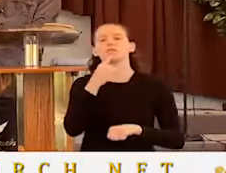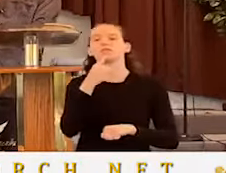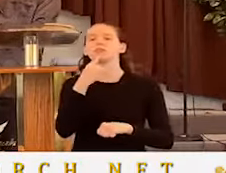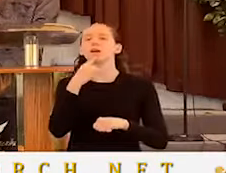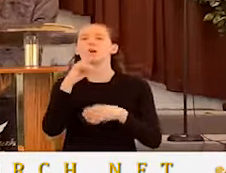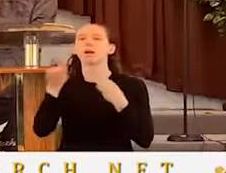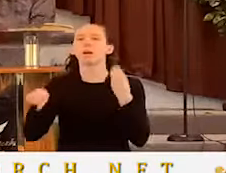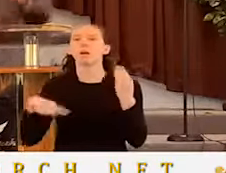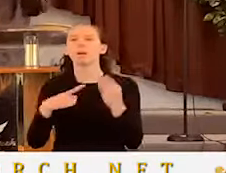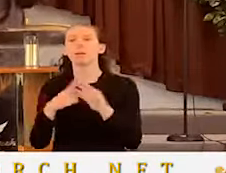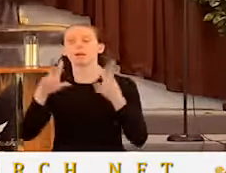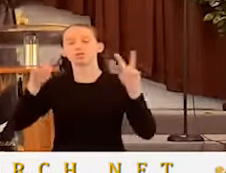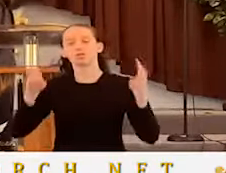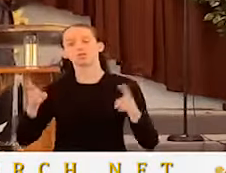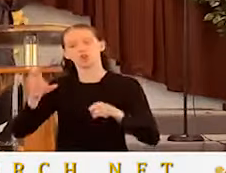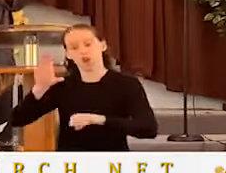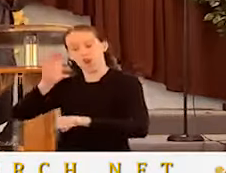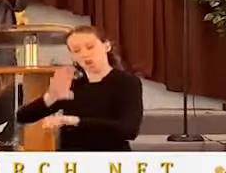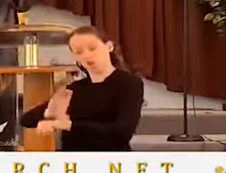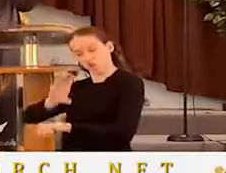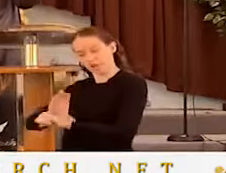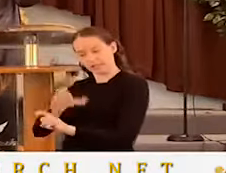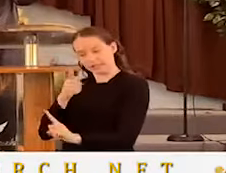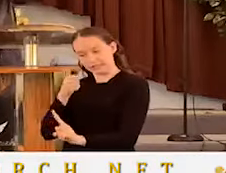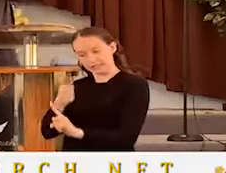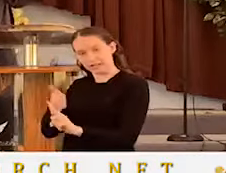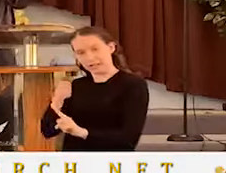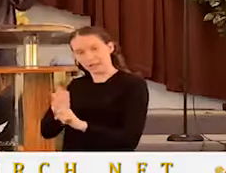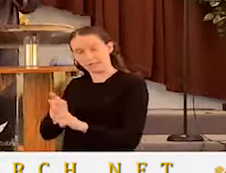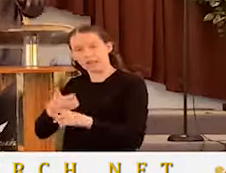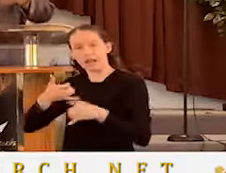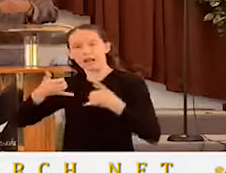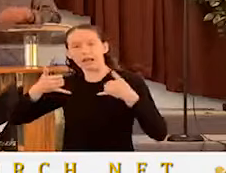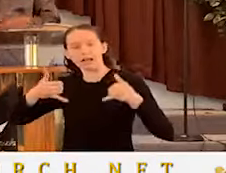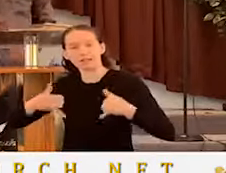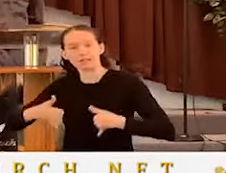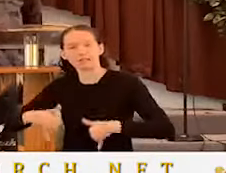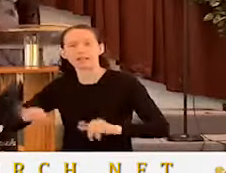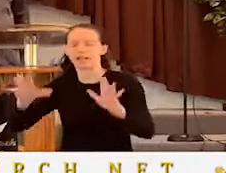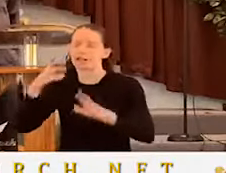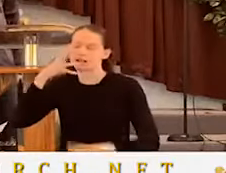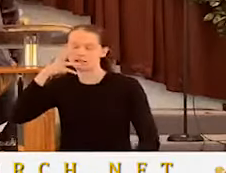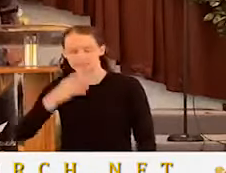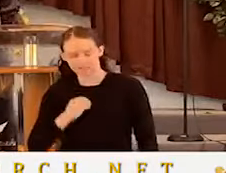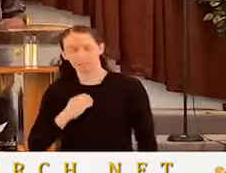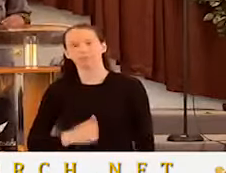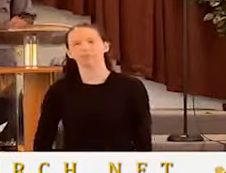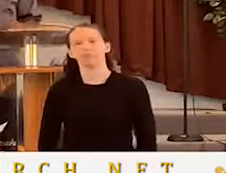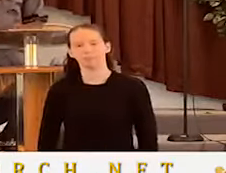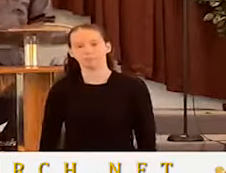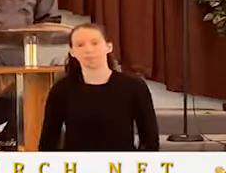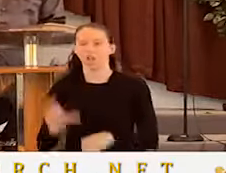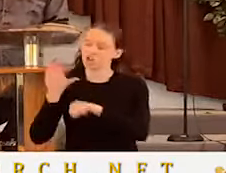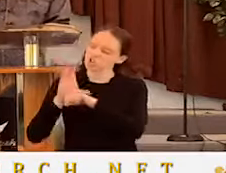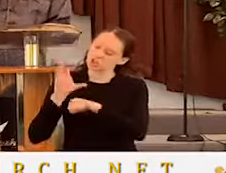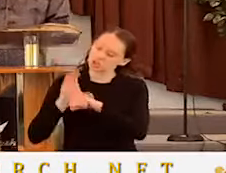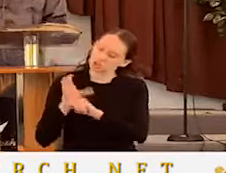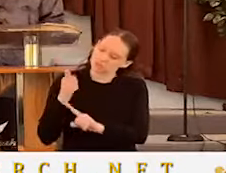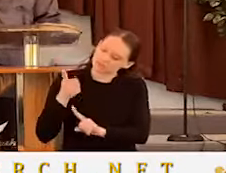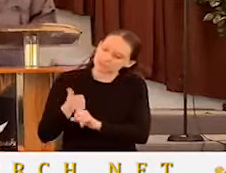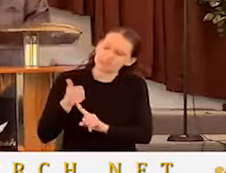to you from this subject, the church is still asleep. Come on, sir. The